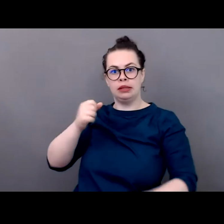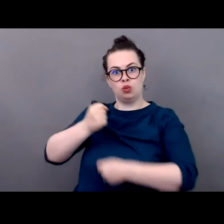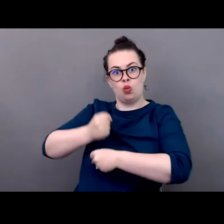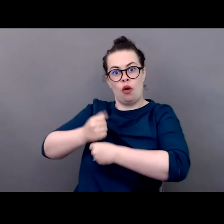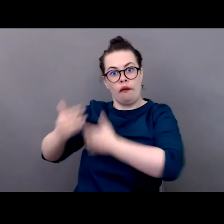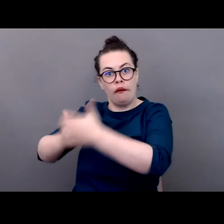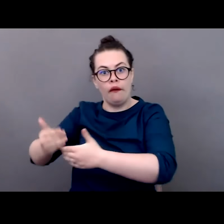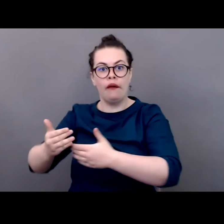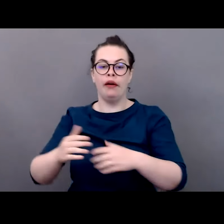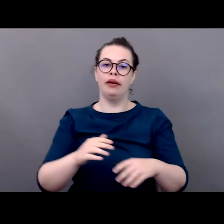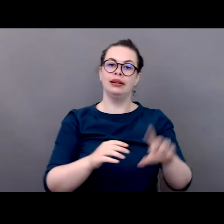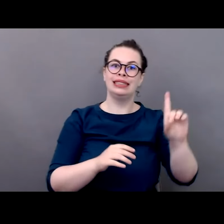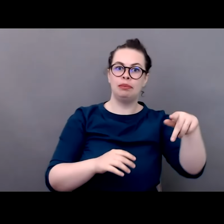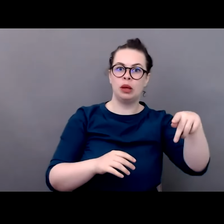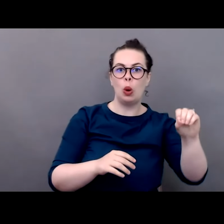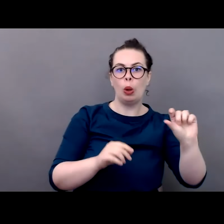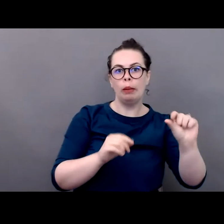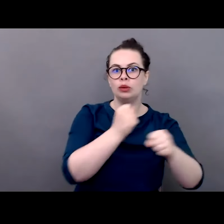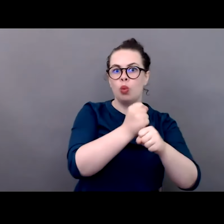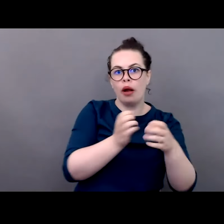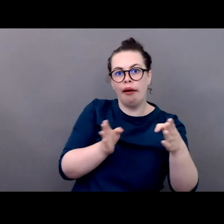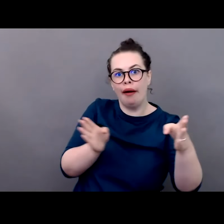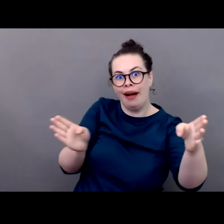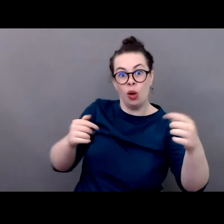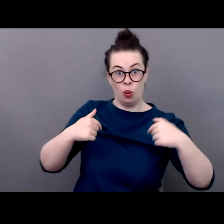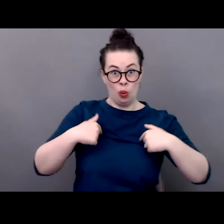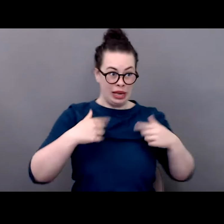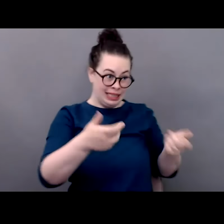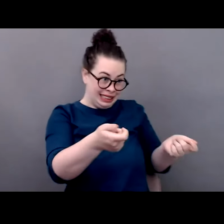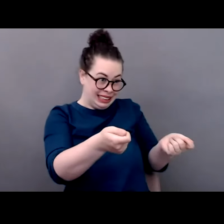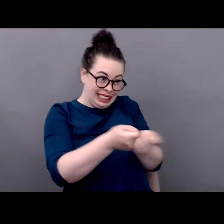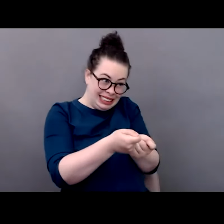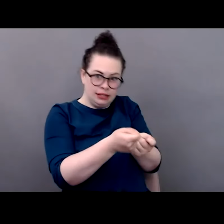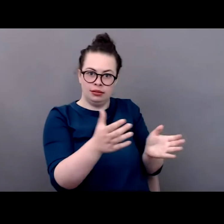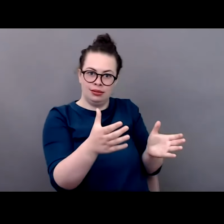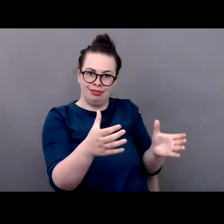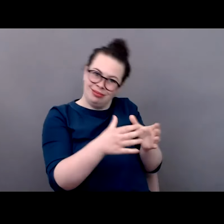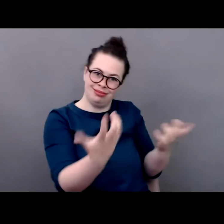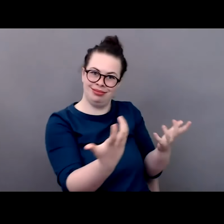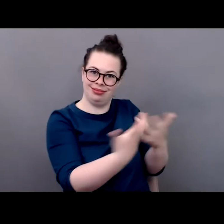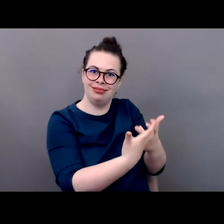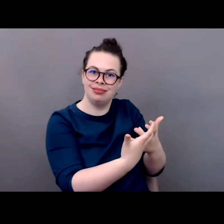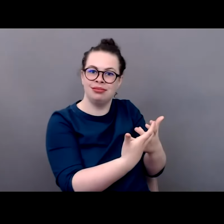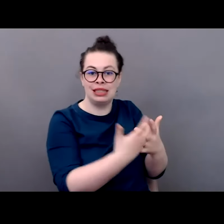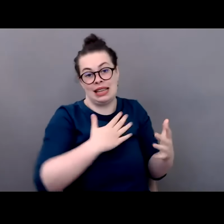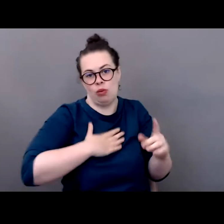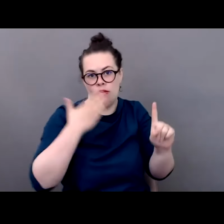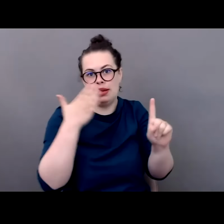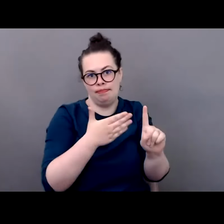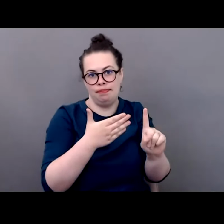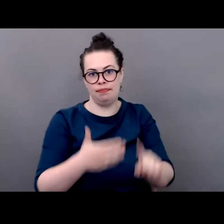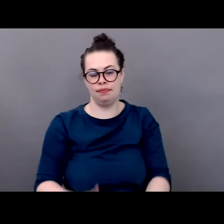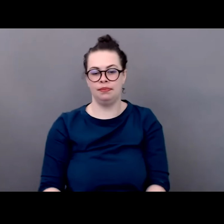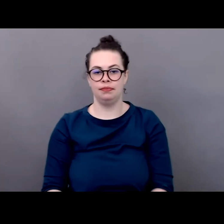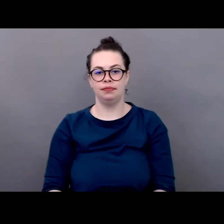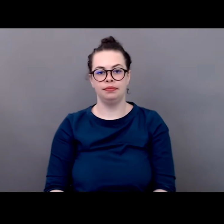civil society, on the implementation of the convention in the state party. One of the most important bridge